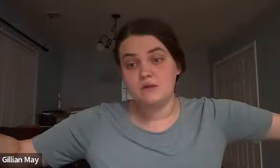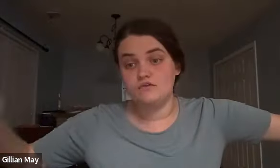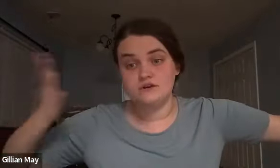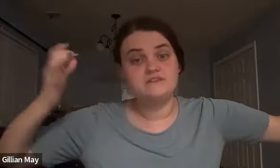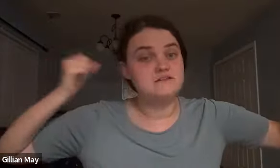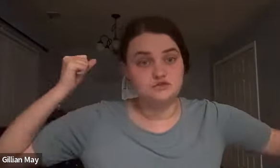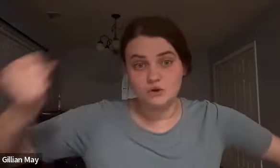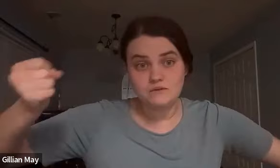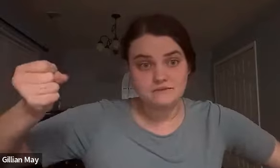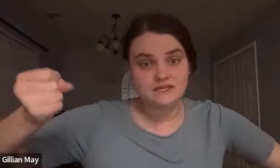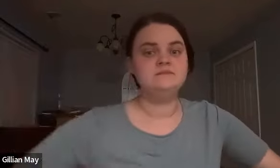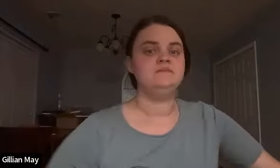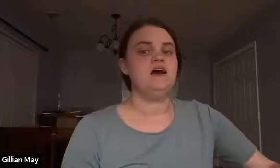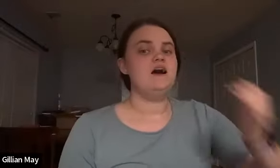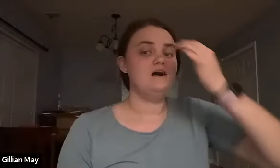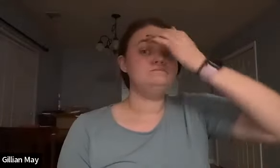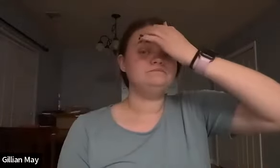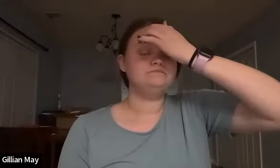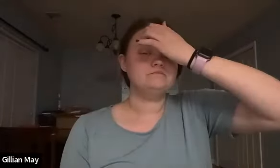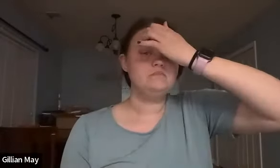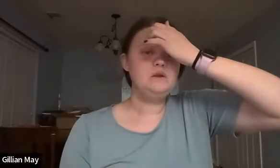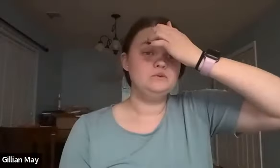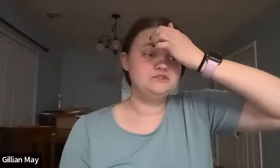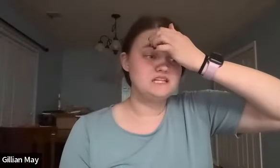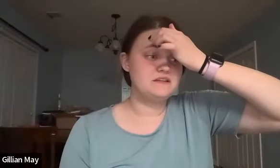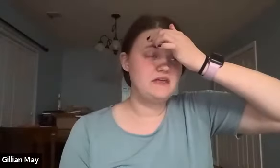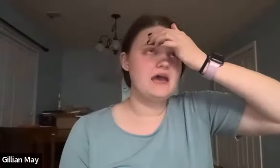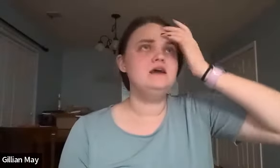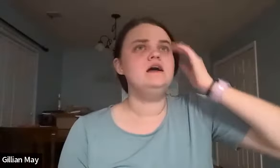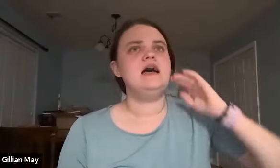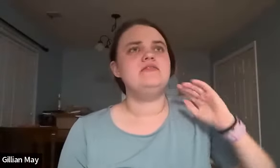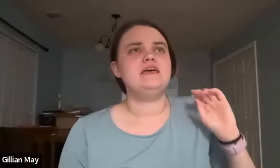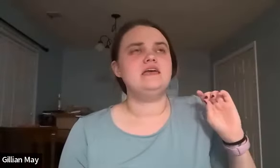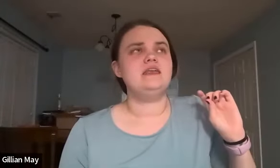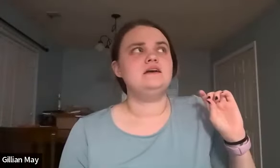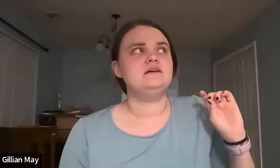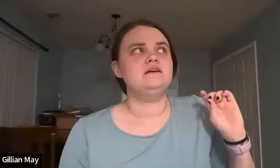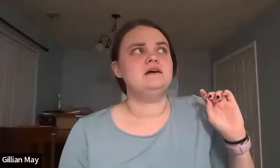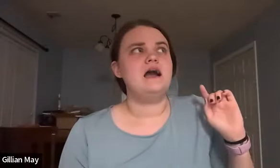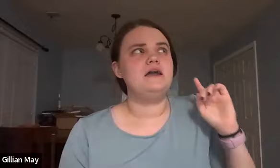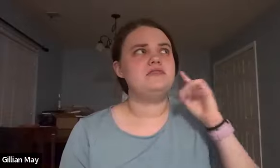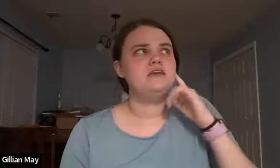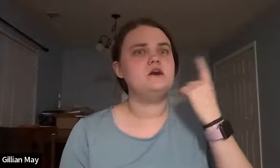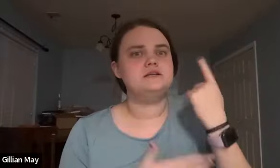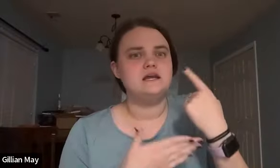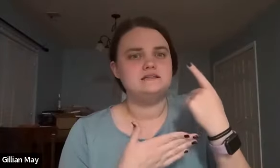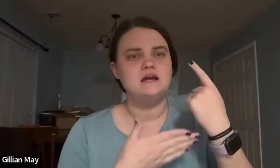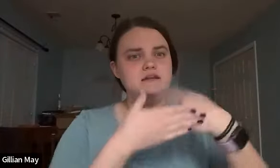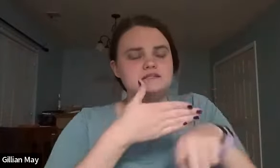will forget that if you don't let me. We'll do stuff like that. And then I think our not next class,